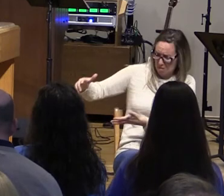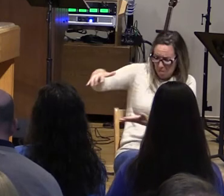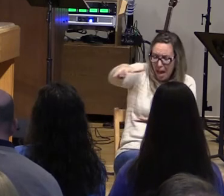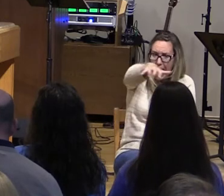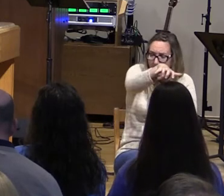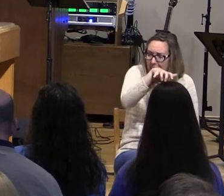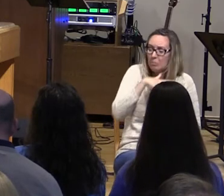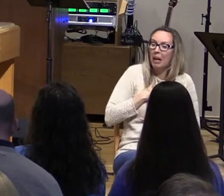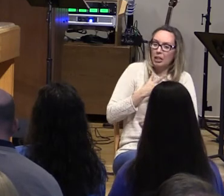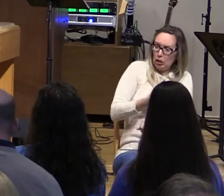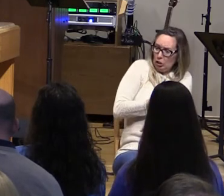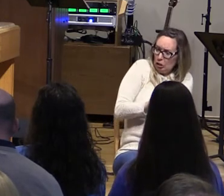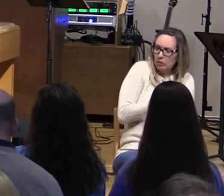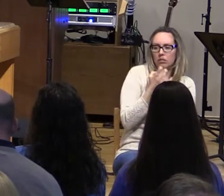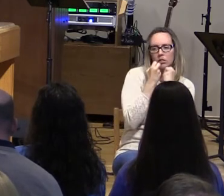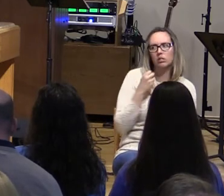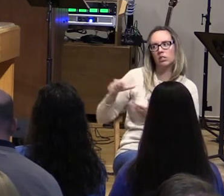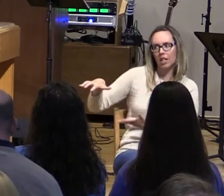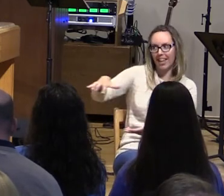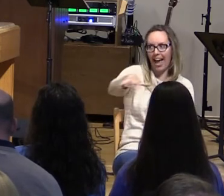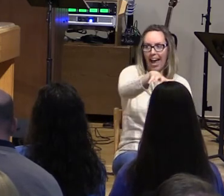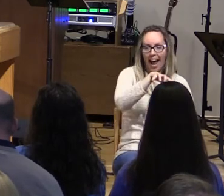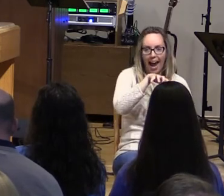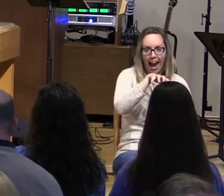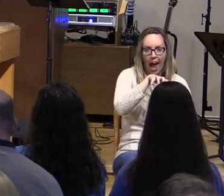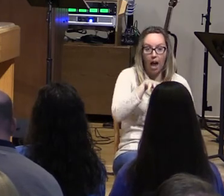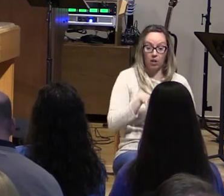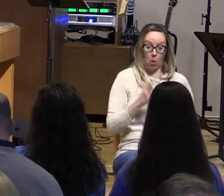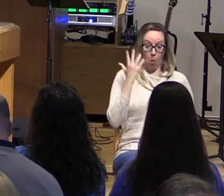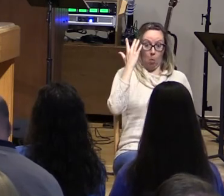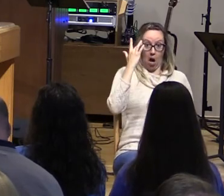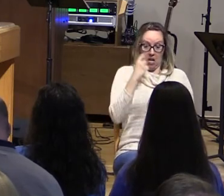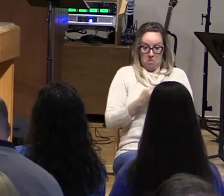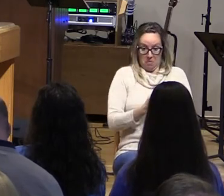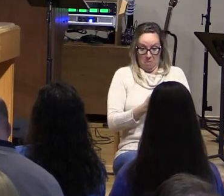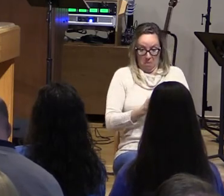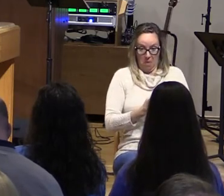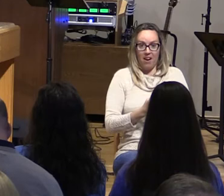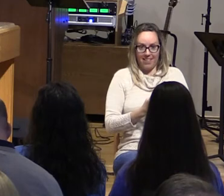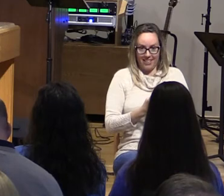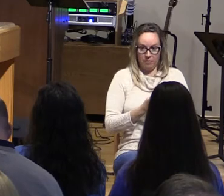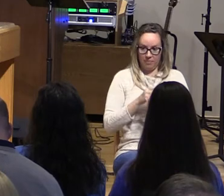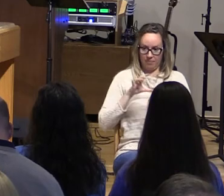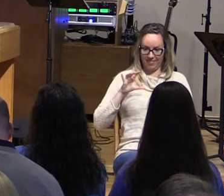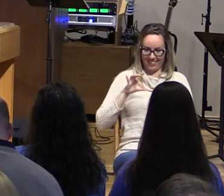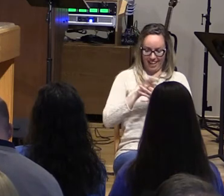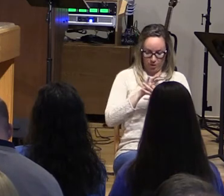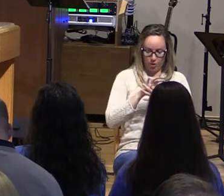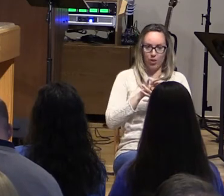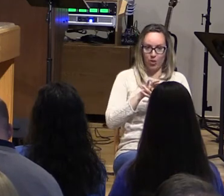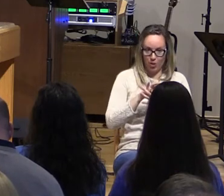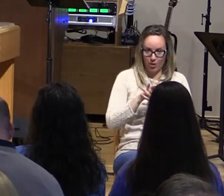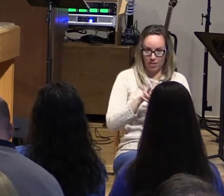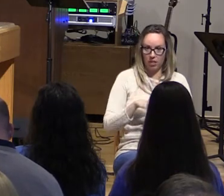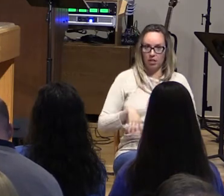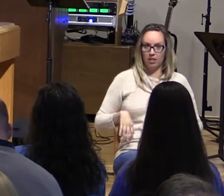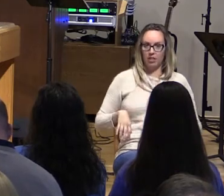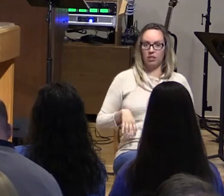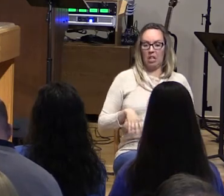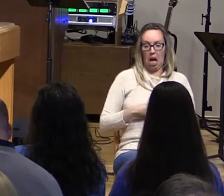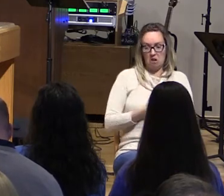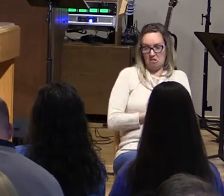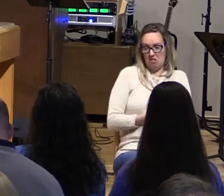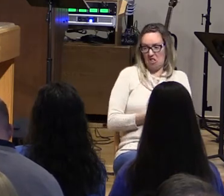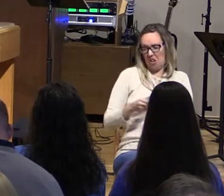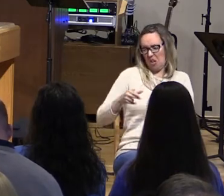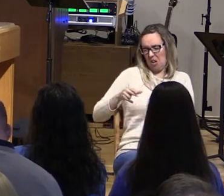sheep." You see, it was his livelihood. There's a connection there. There is a living with